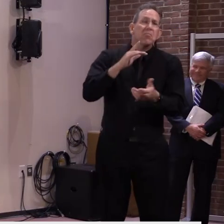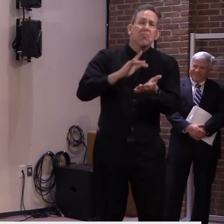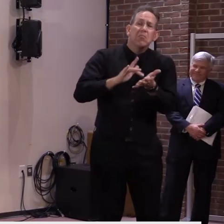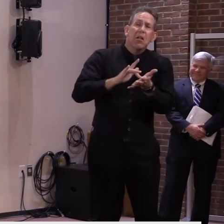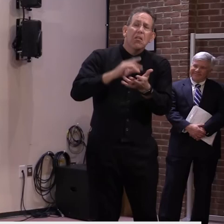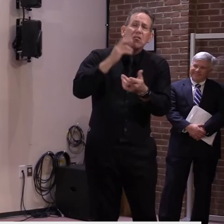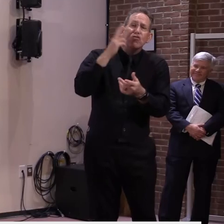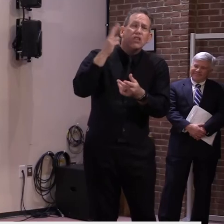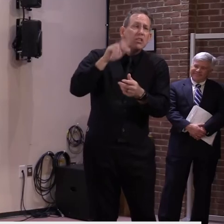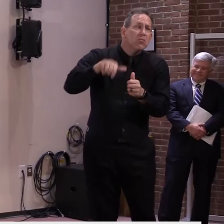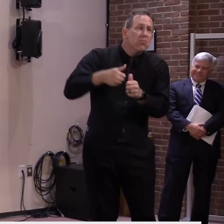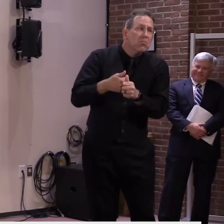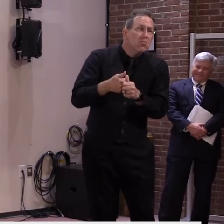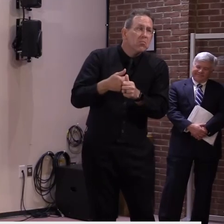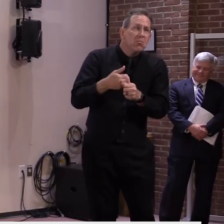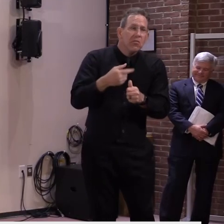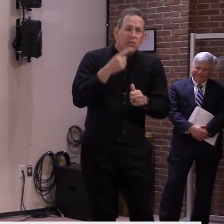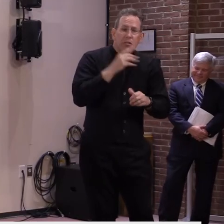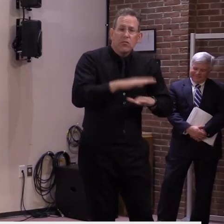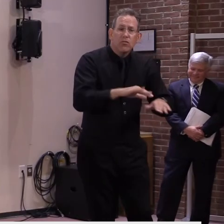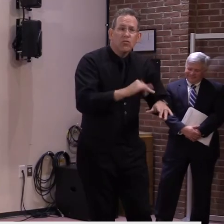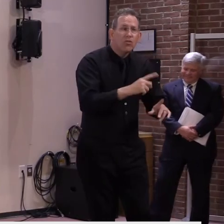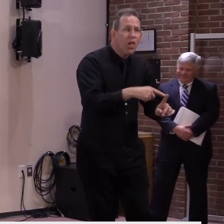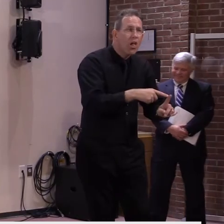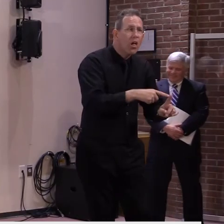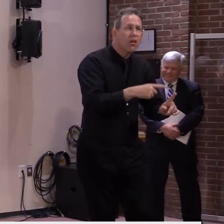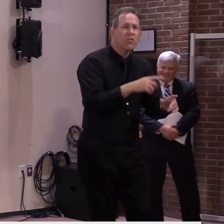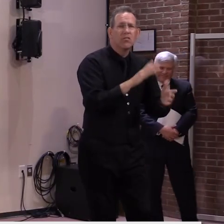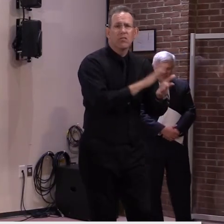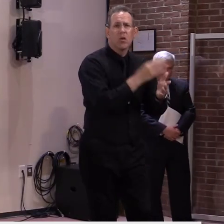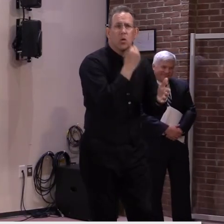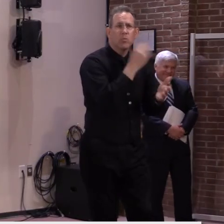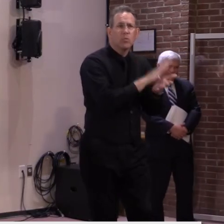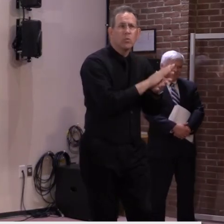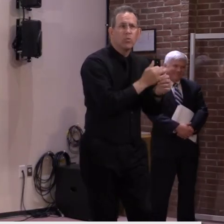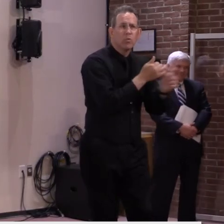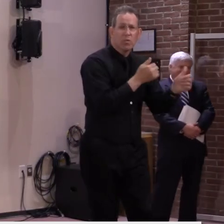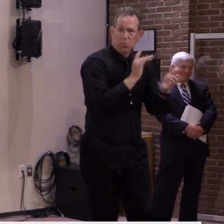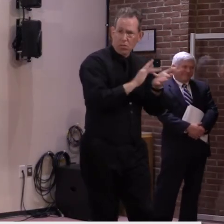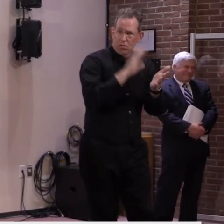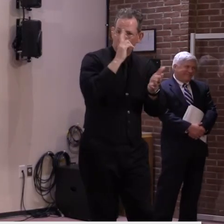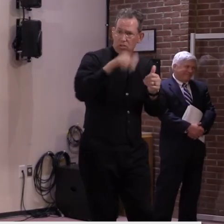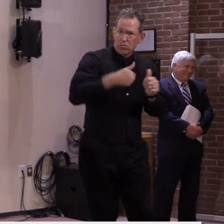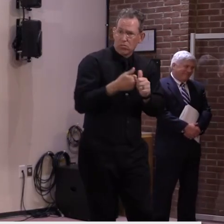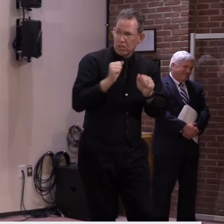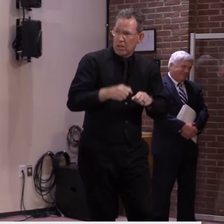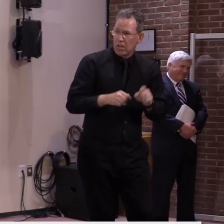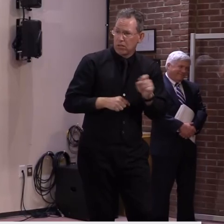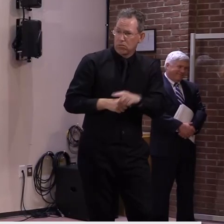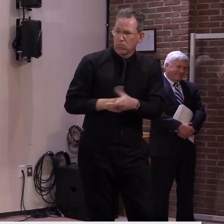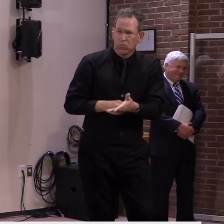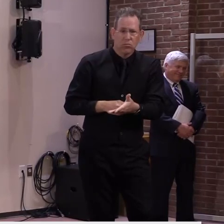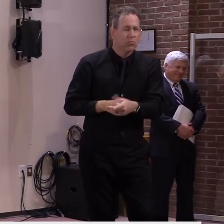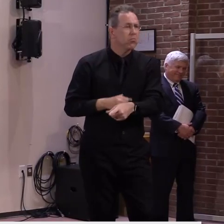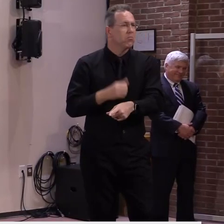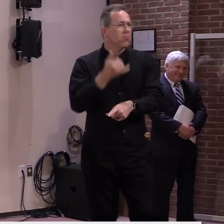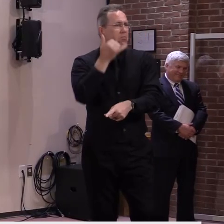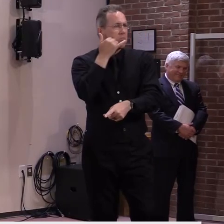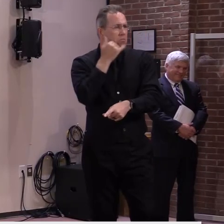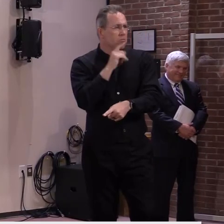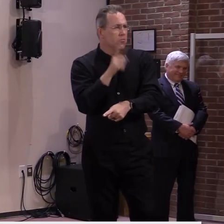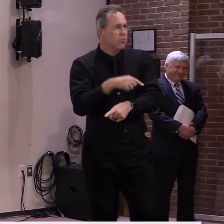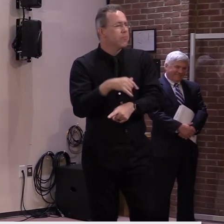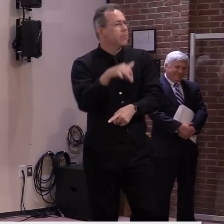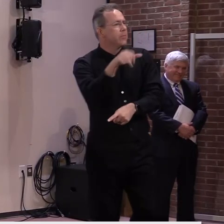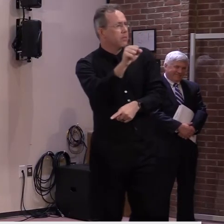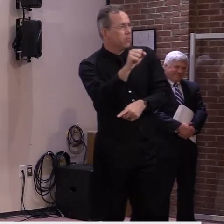and for remote learning? Yeah, so again, there is, and that really speaks back